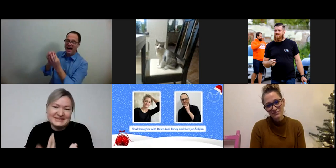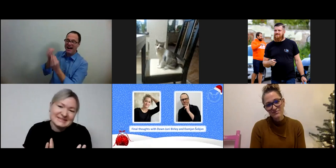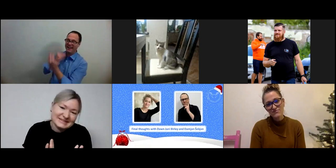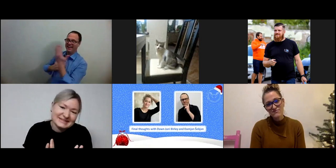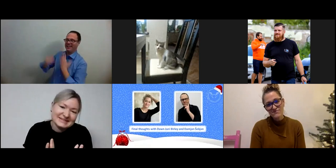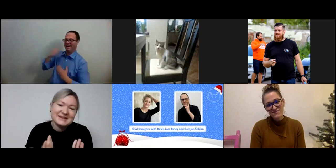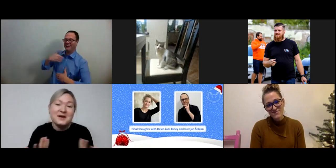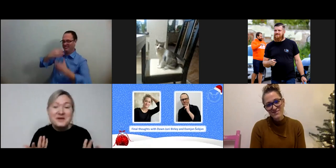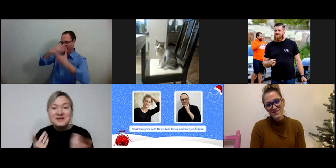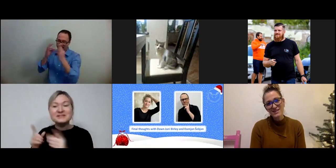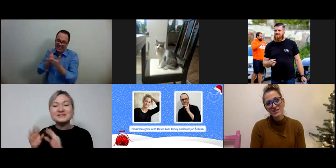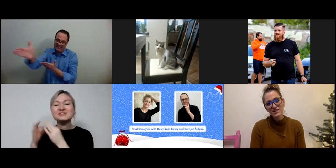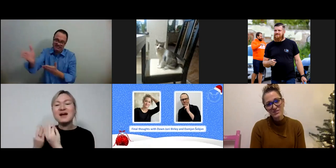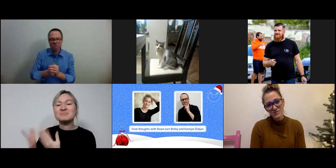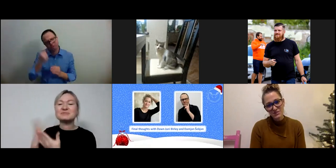Maybe not.